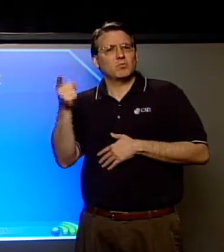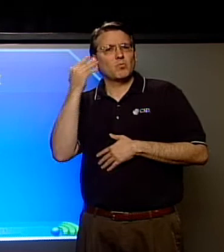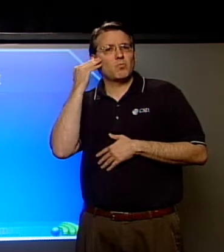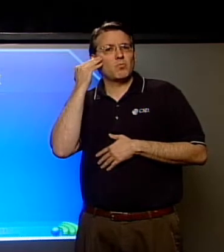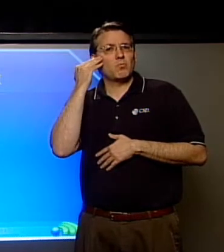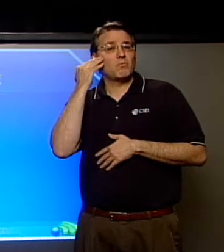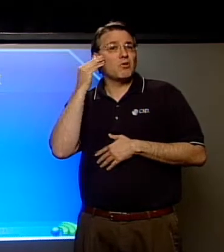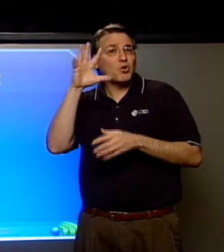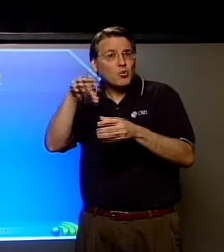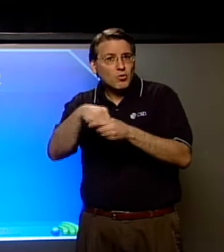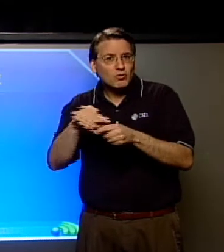So hopefully